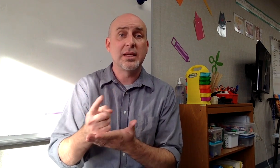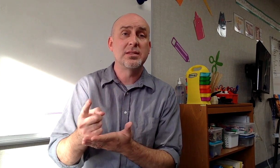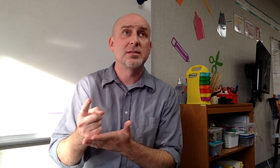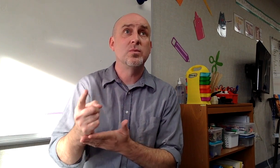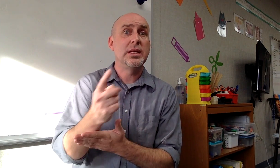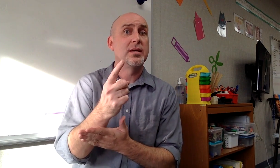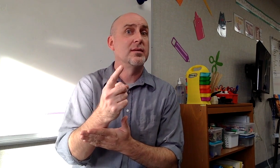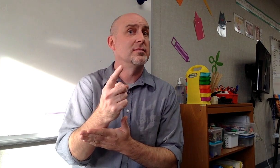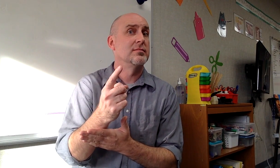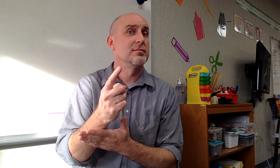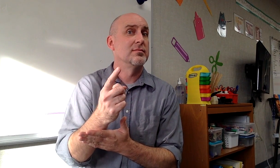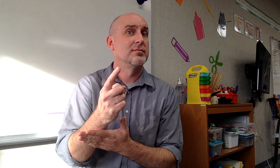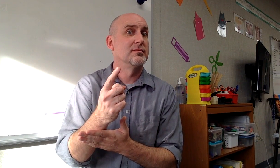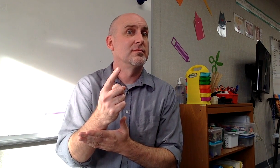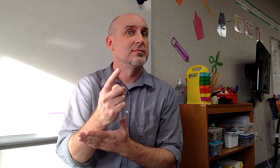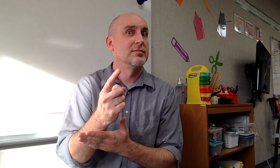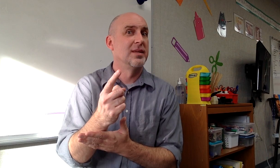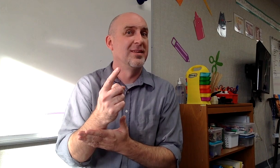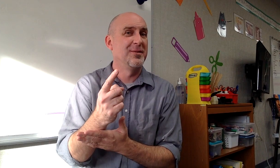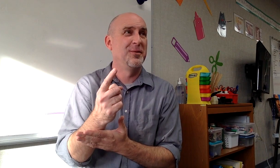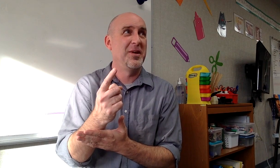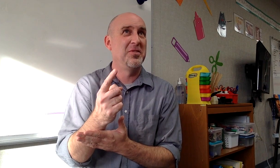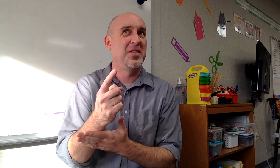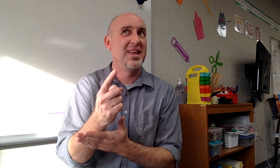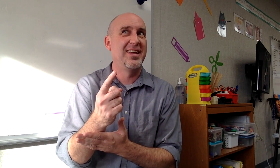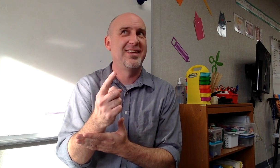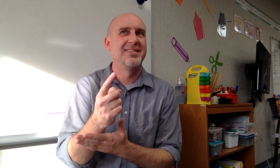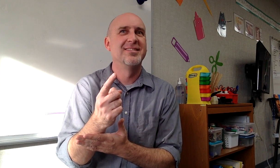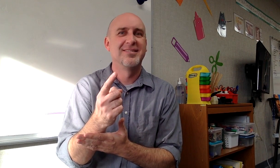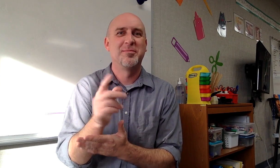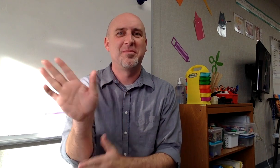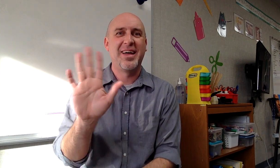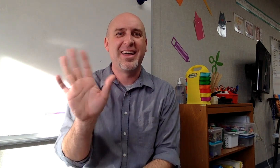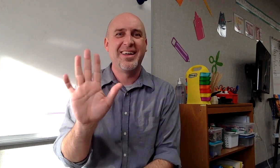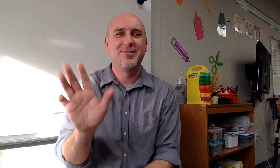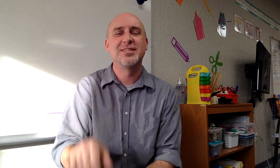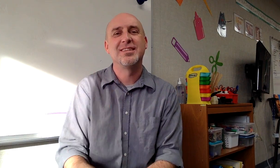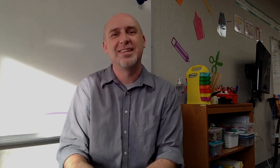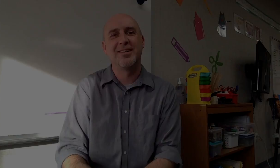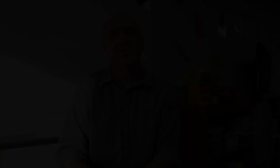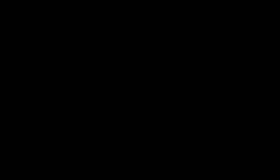next week. I think. Bye. We'll see you later.